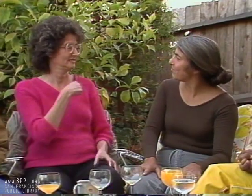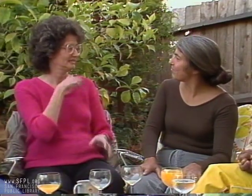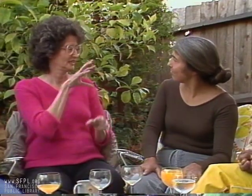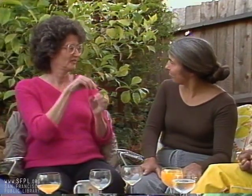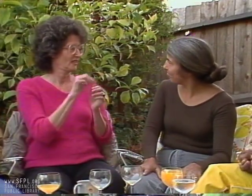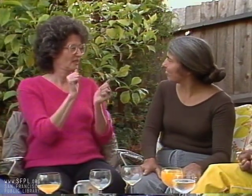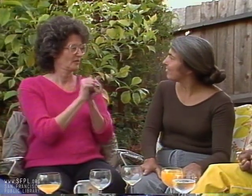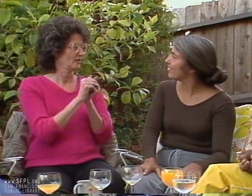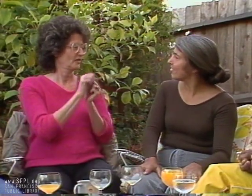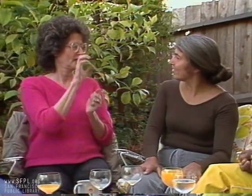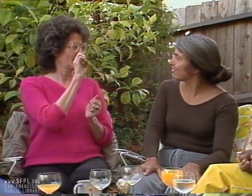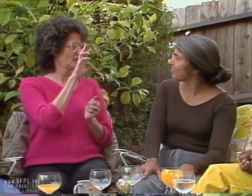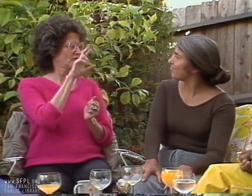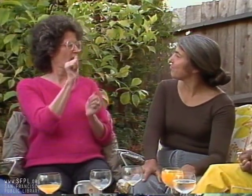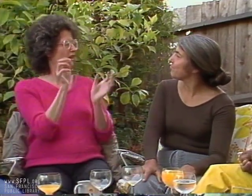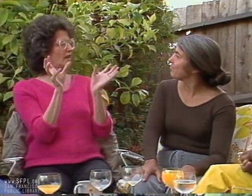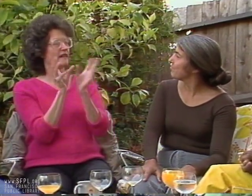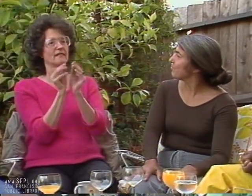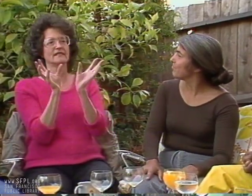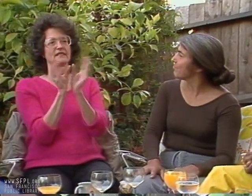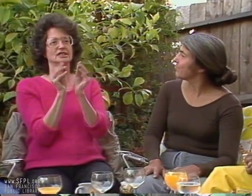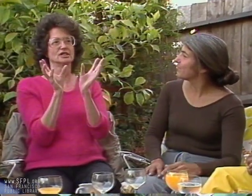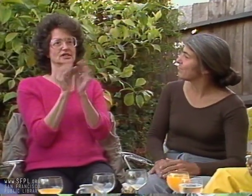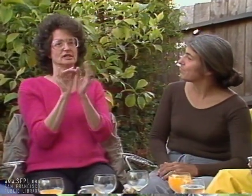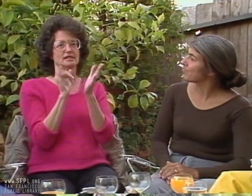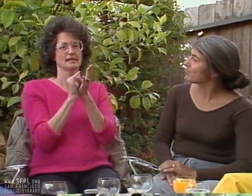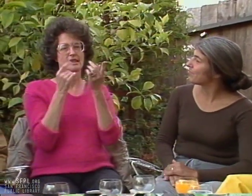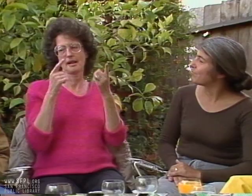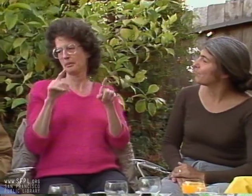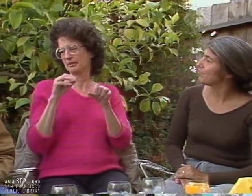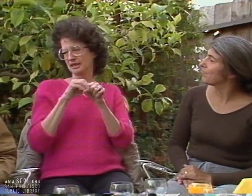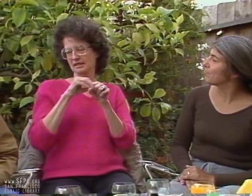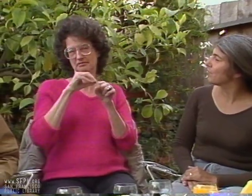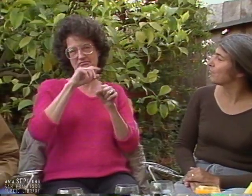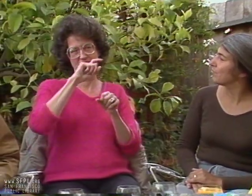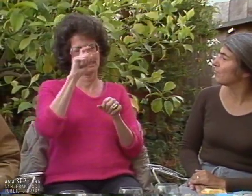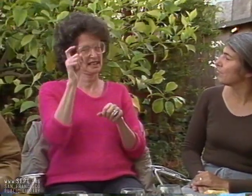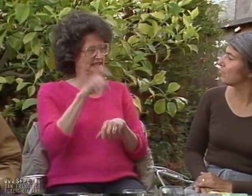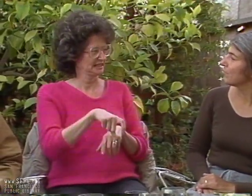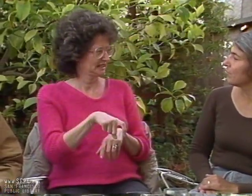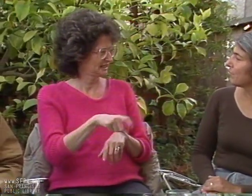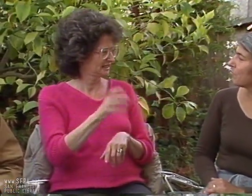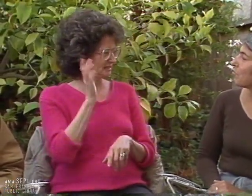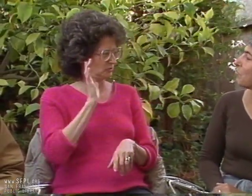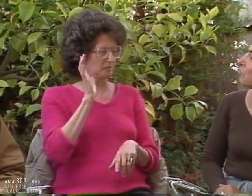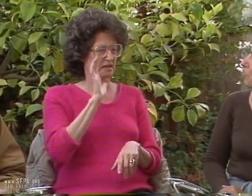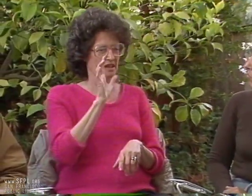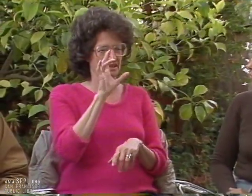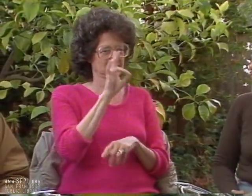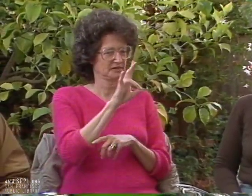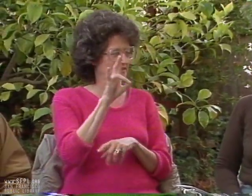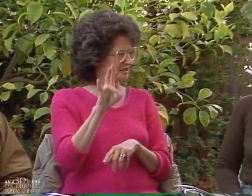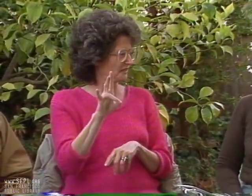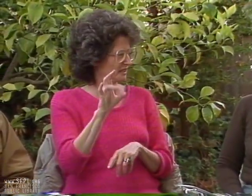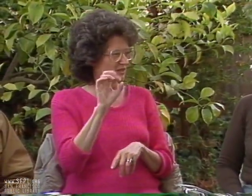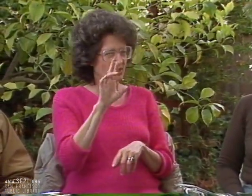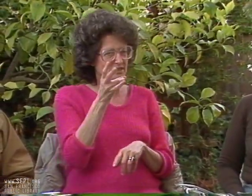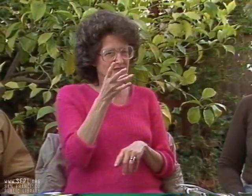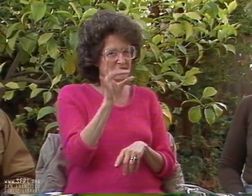was involved in the International Women's Year Conference in Texas in 1977 or 78.